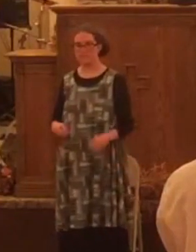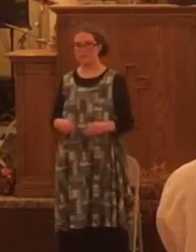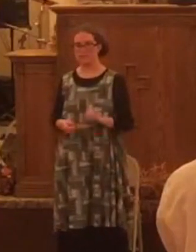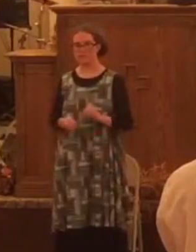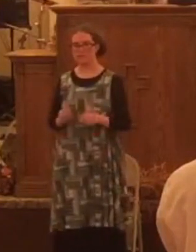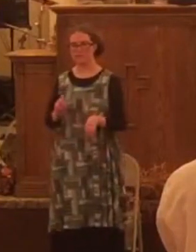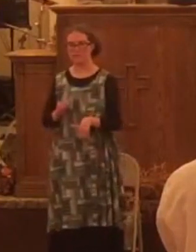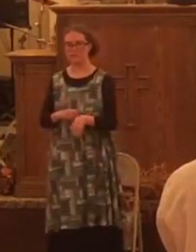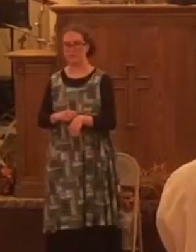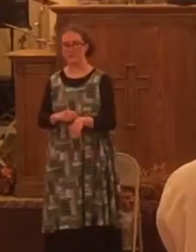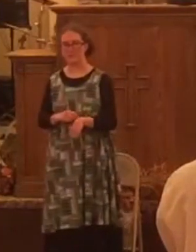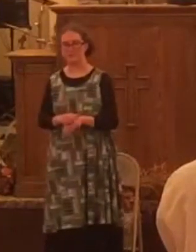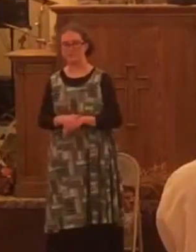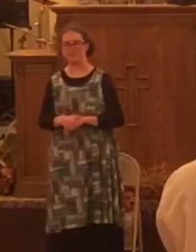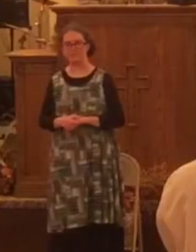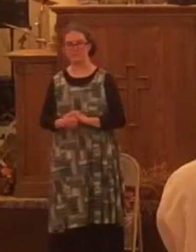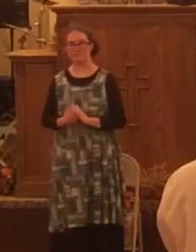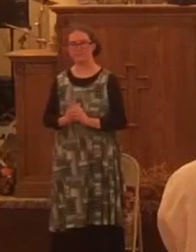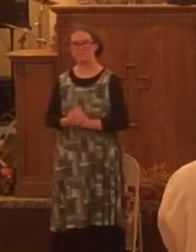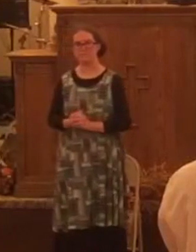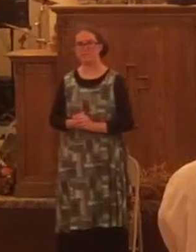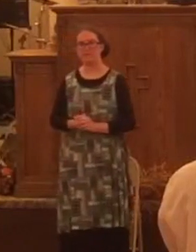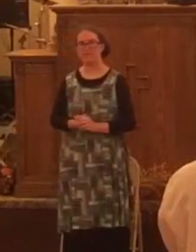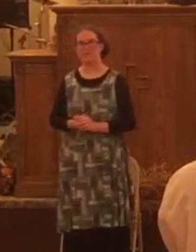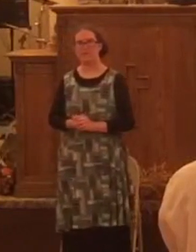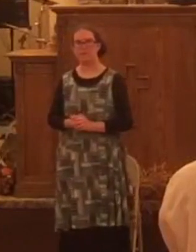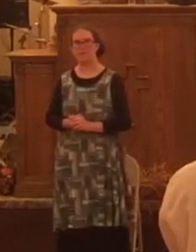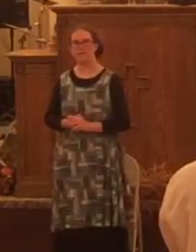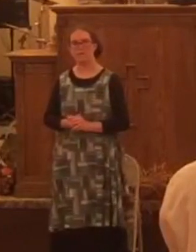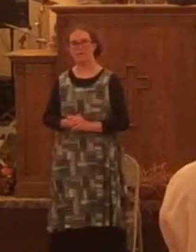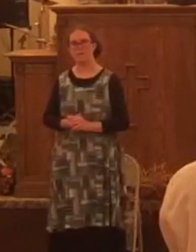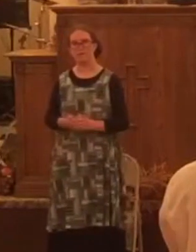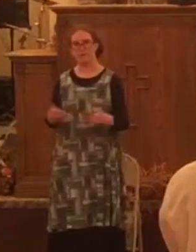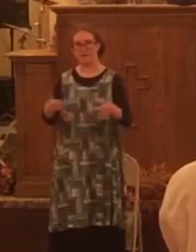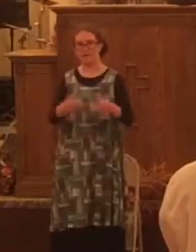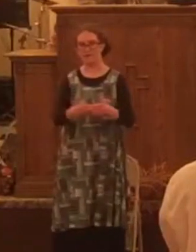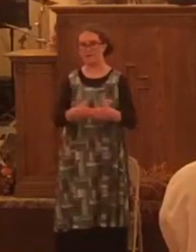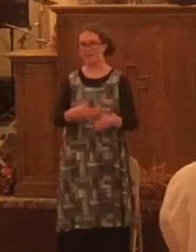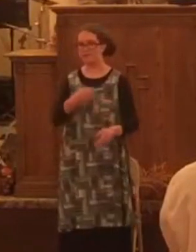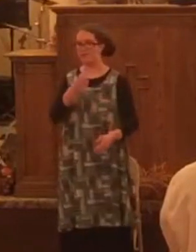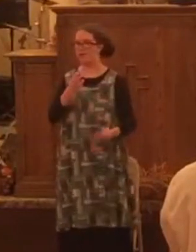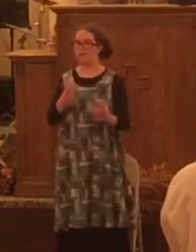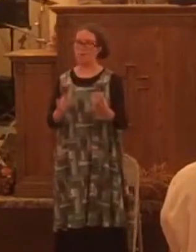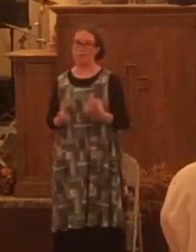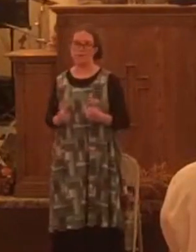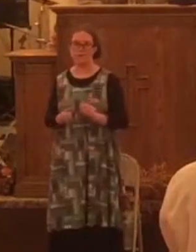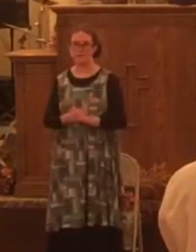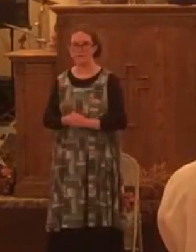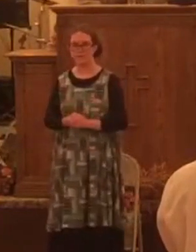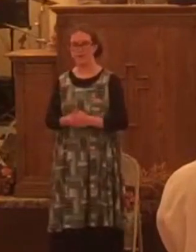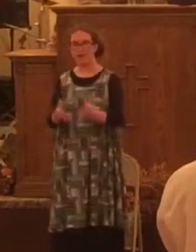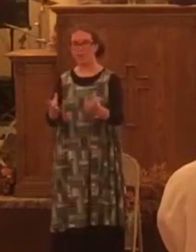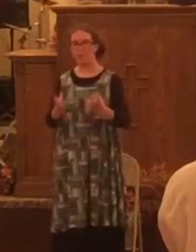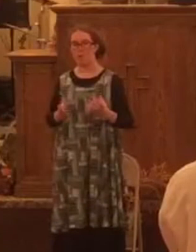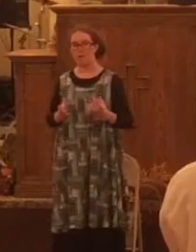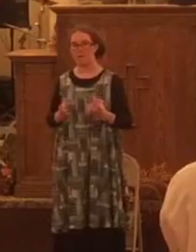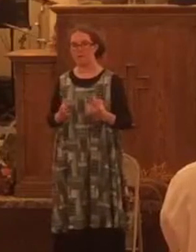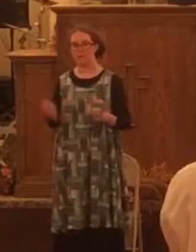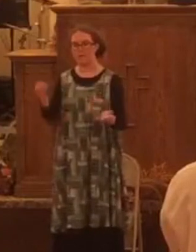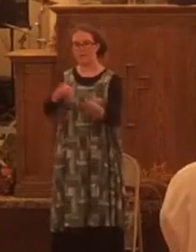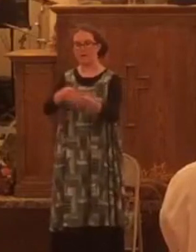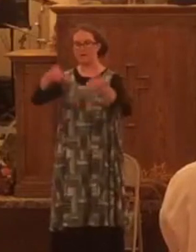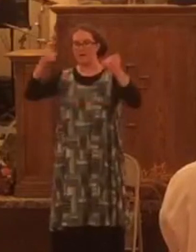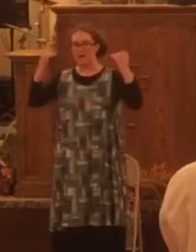time possible. Amen. Amen. Against my wishes. Amen. And I want her back